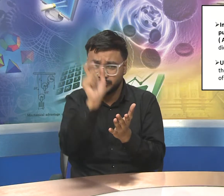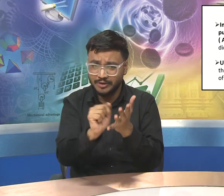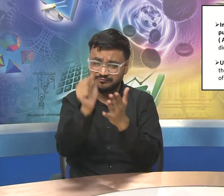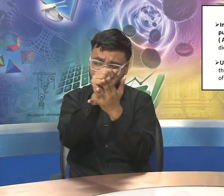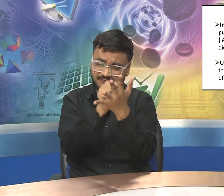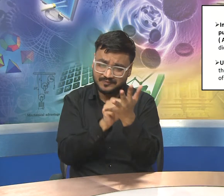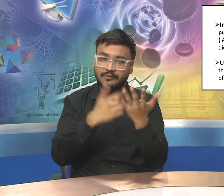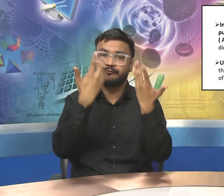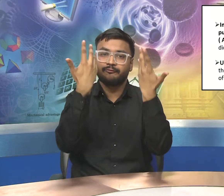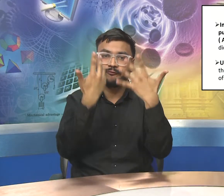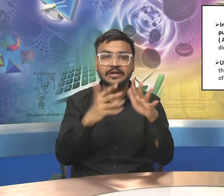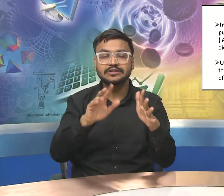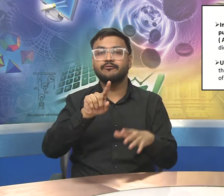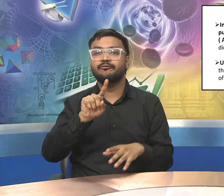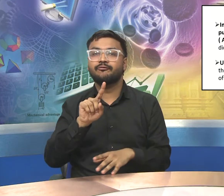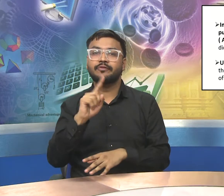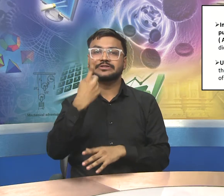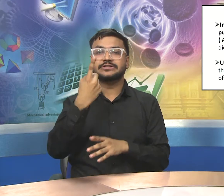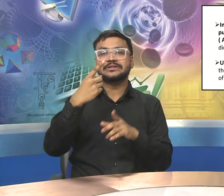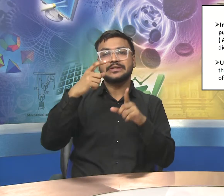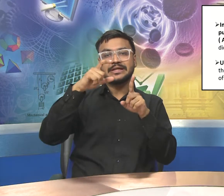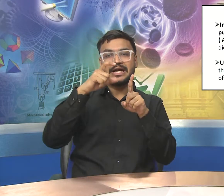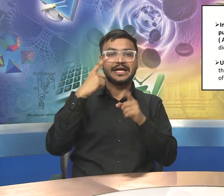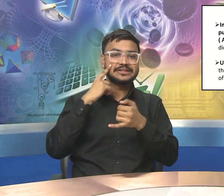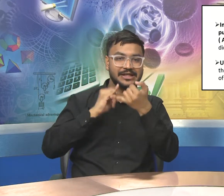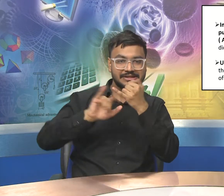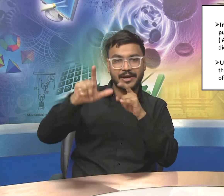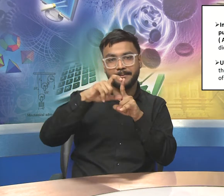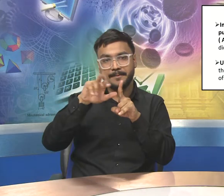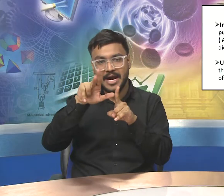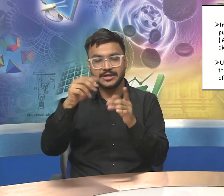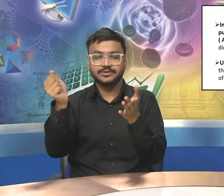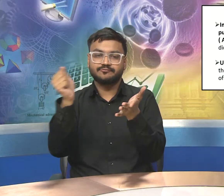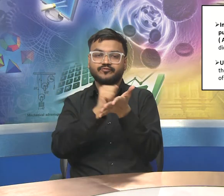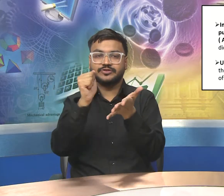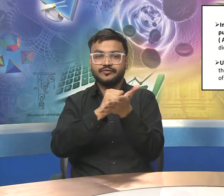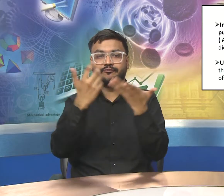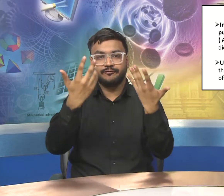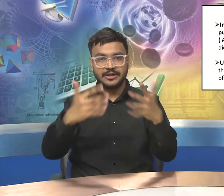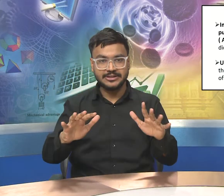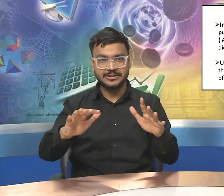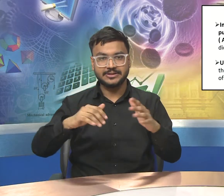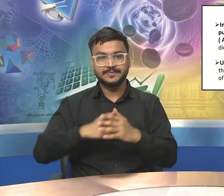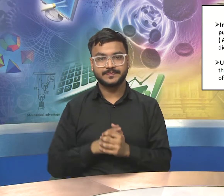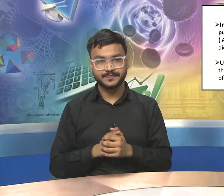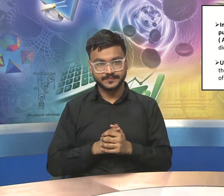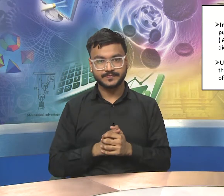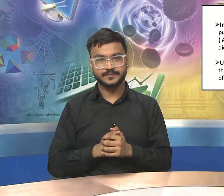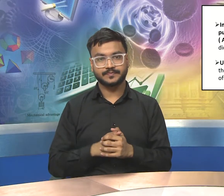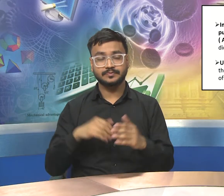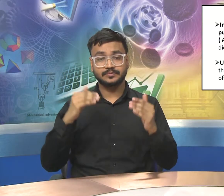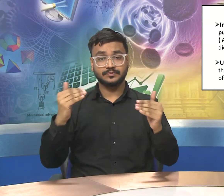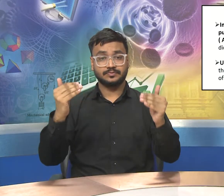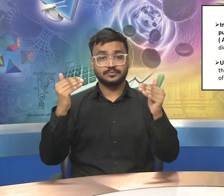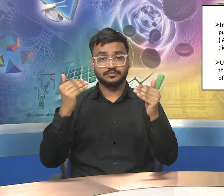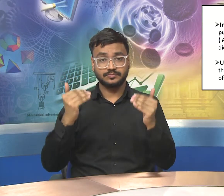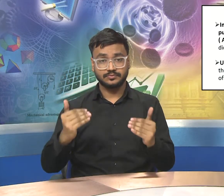Deaf (AIFD), became India's first published ISL dictionary.